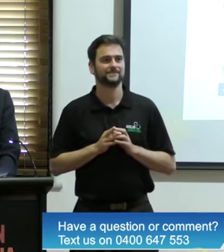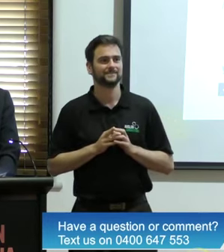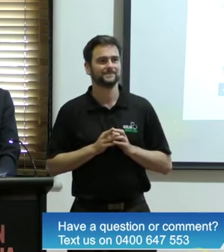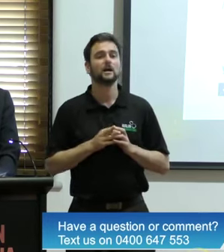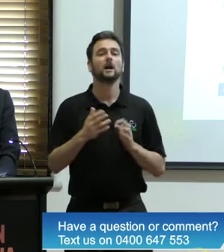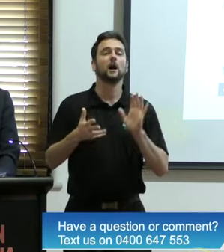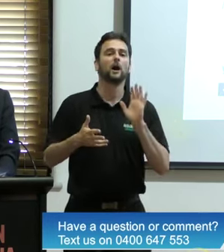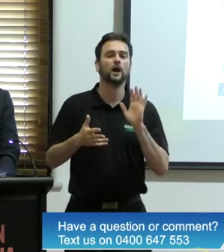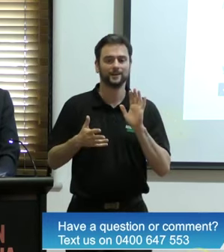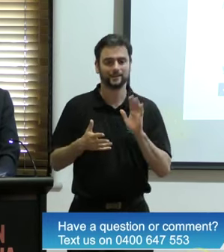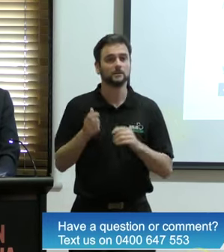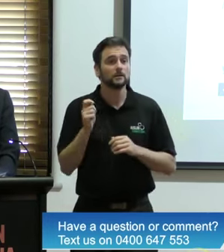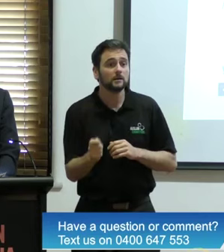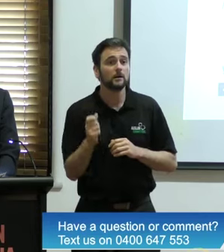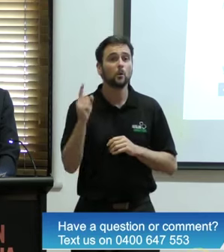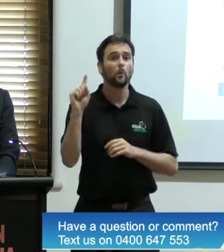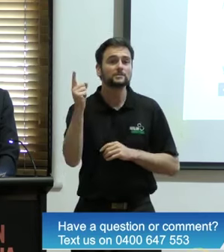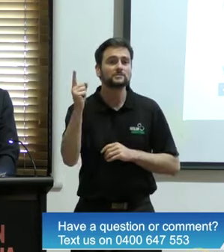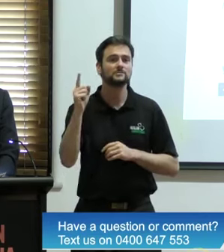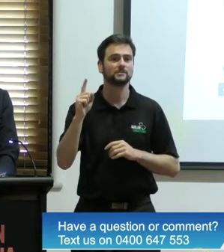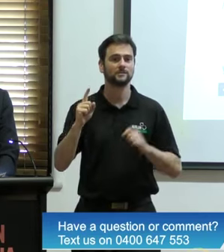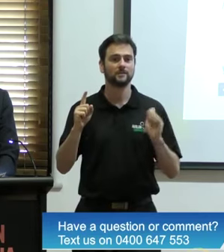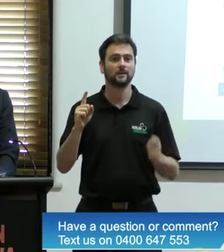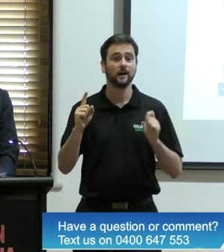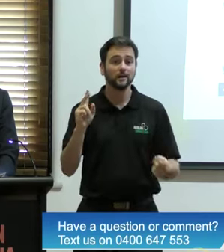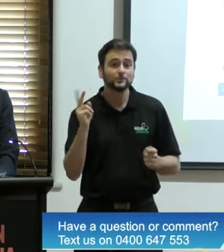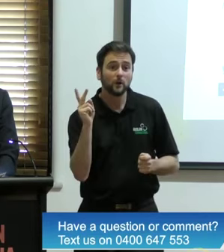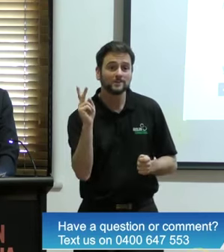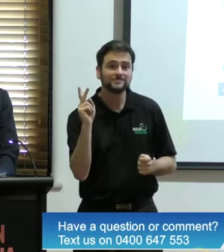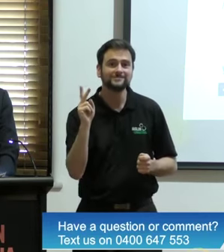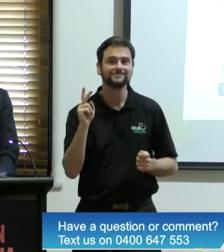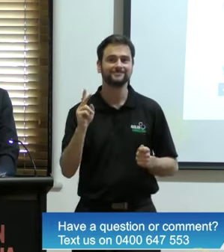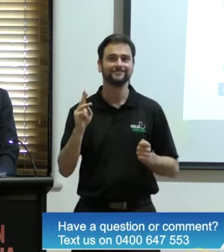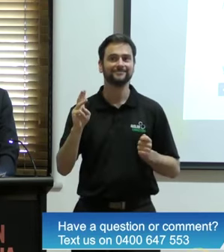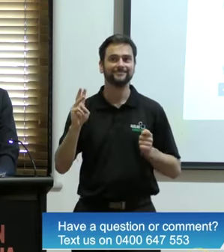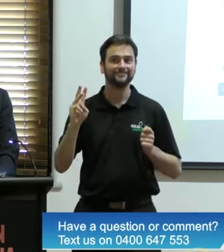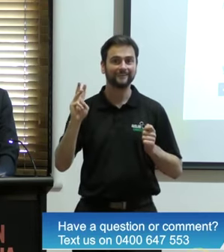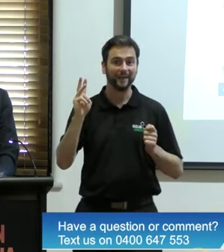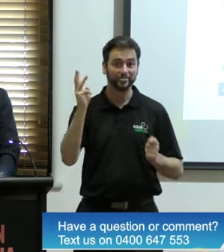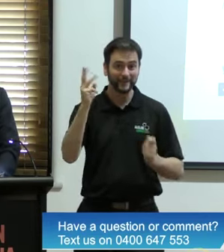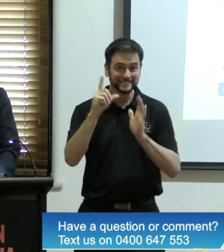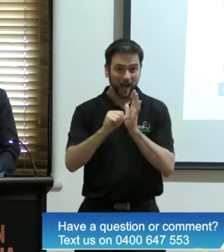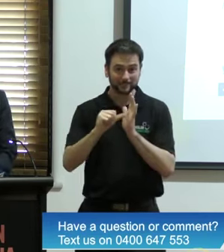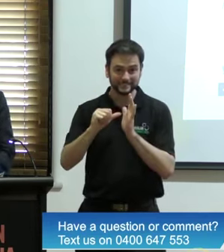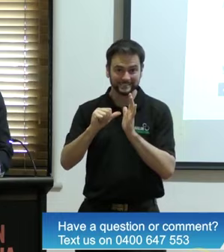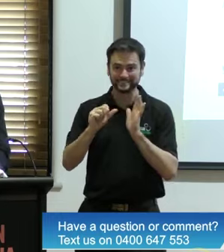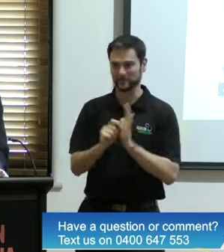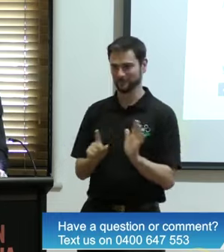Going once, going twice. Going 3 times. Well, thank you, Felix.